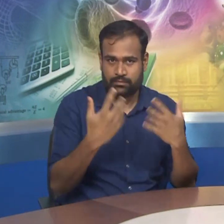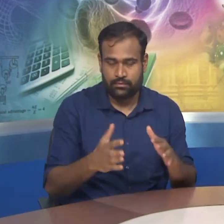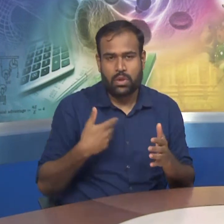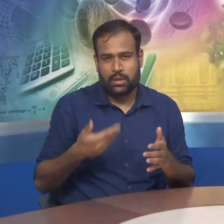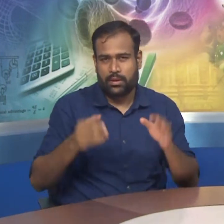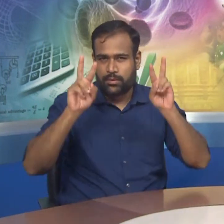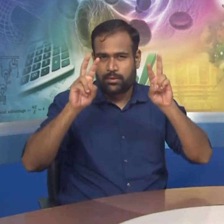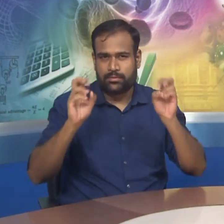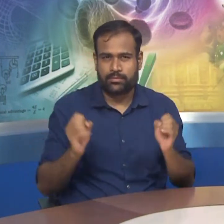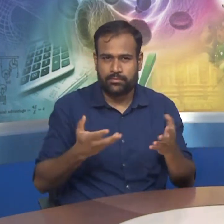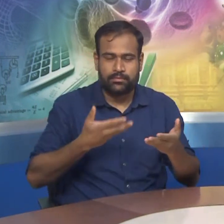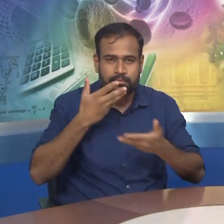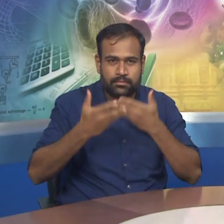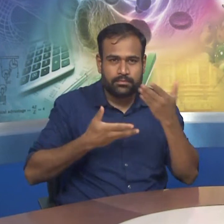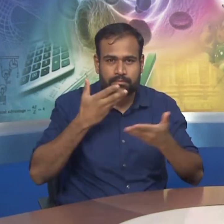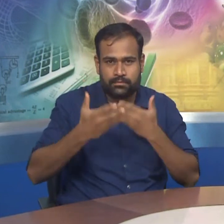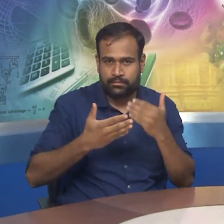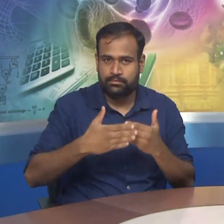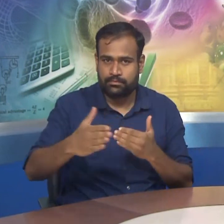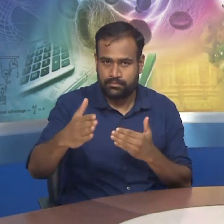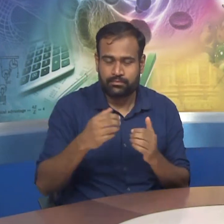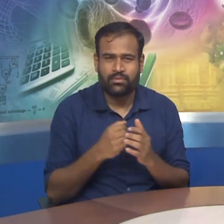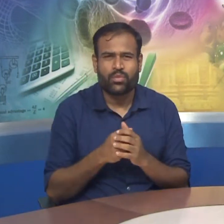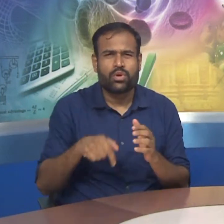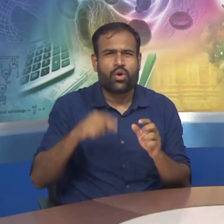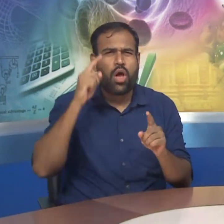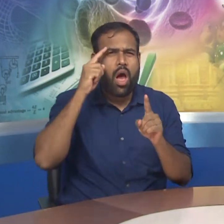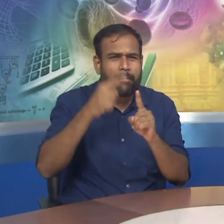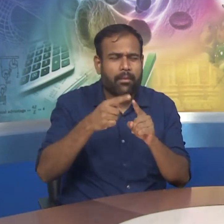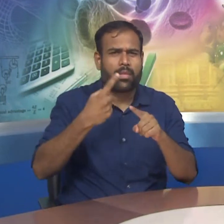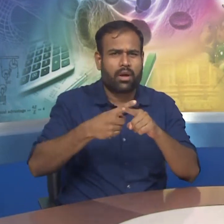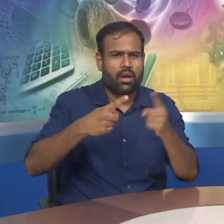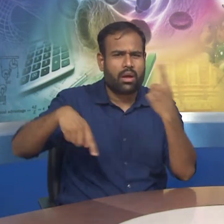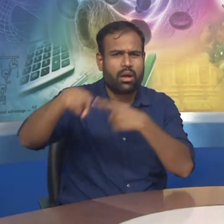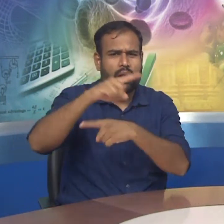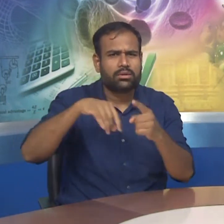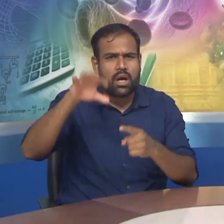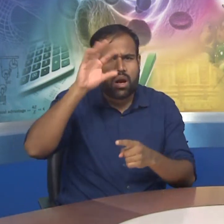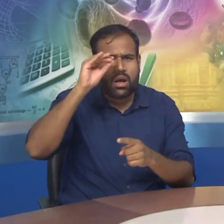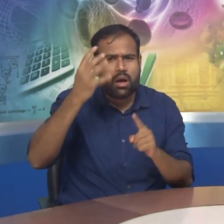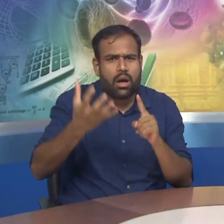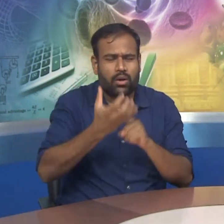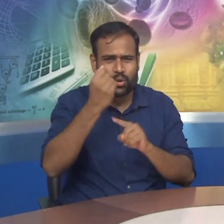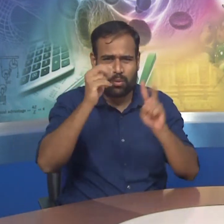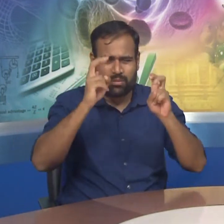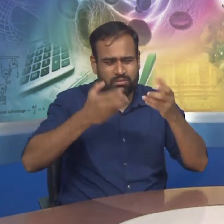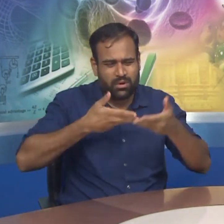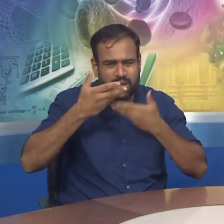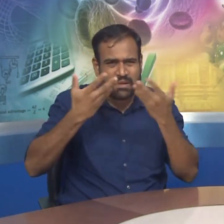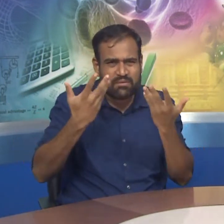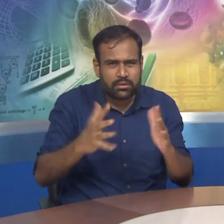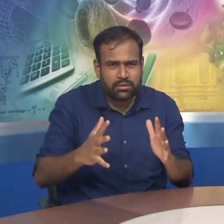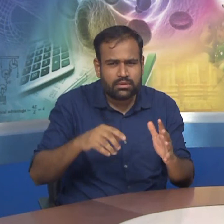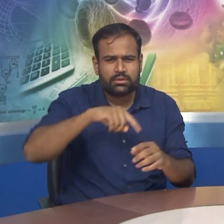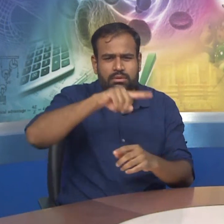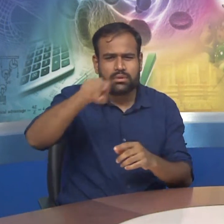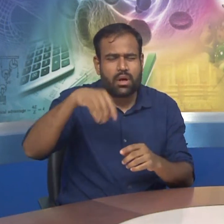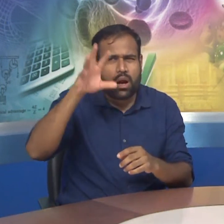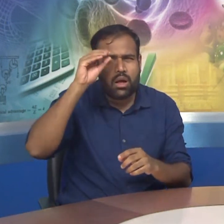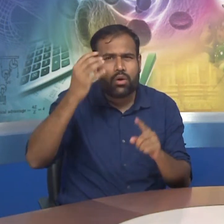We have discussed the difficult words. Now let us begin the lesson by looking at a view